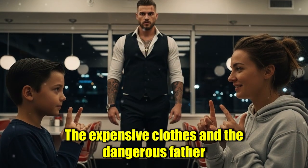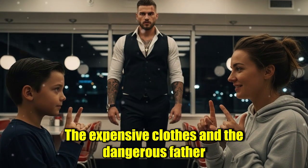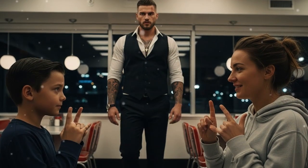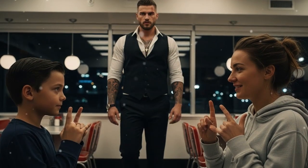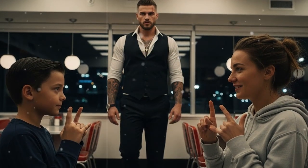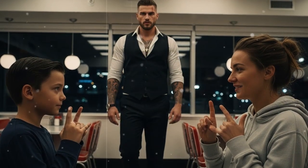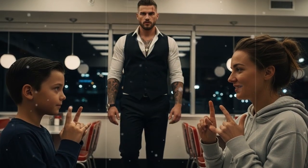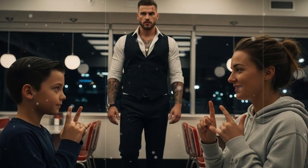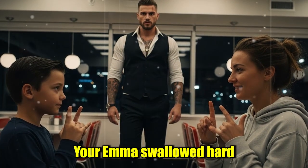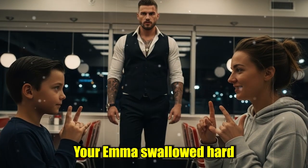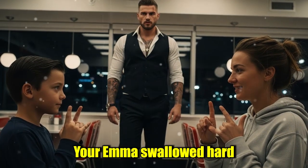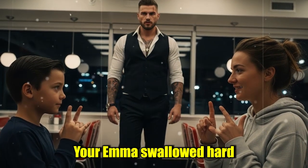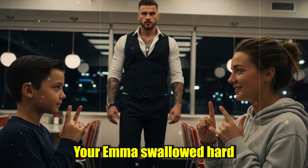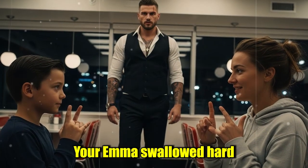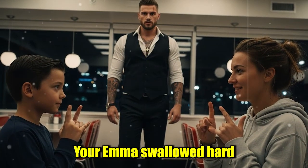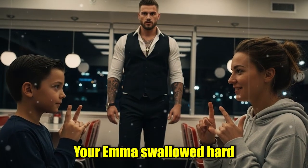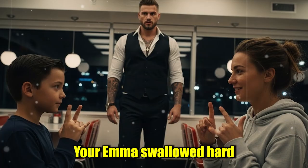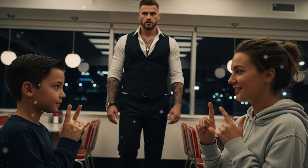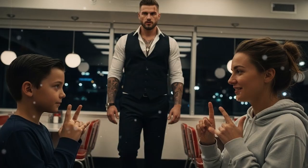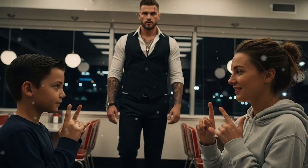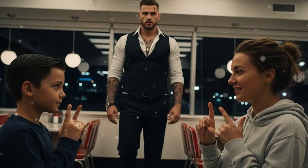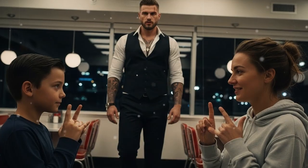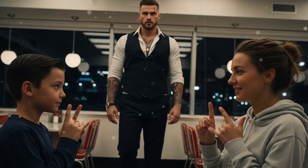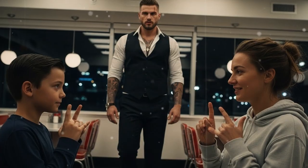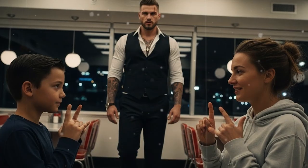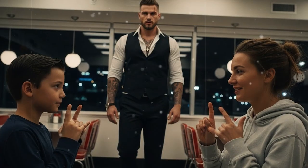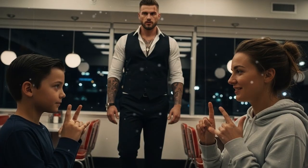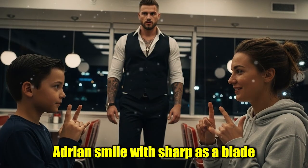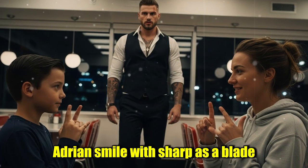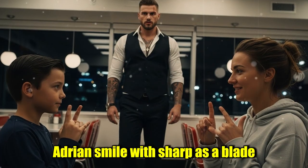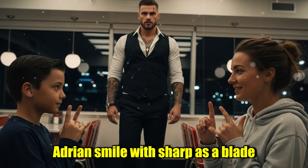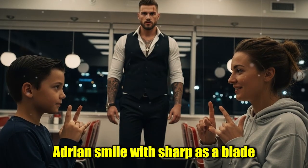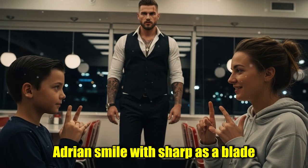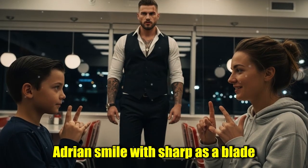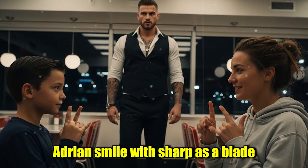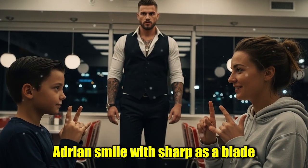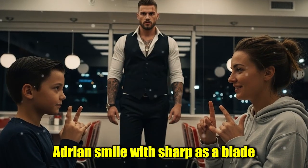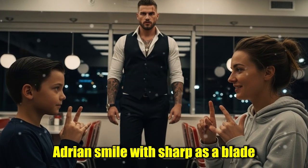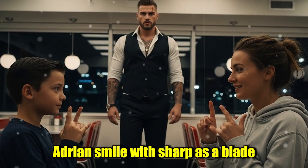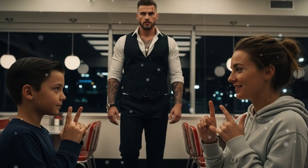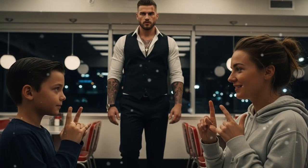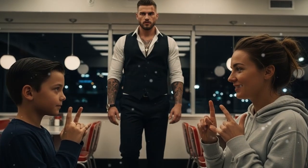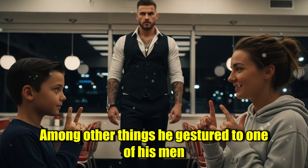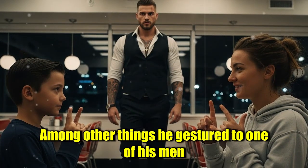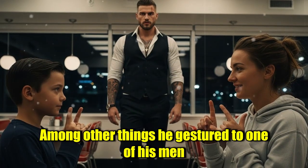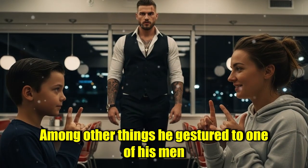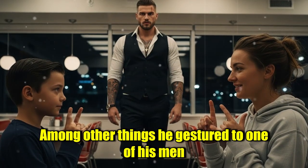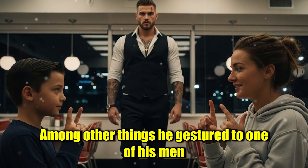father. Emma swallowed hard. You're in a mafia. Adrian's smile was sharp as a blade. Among other things,